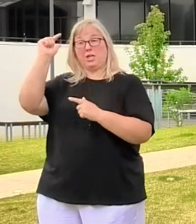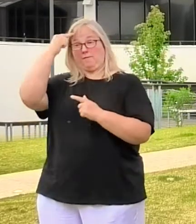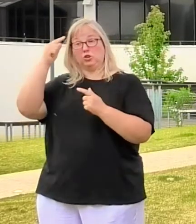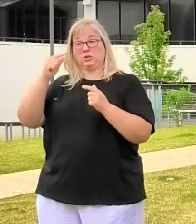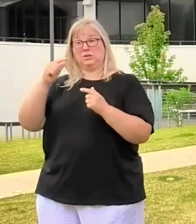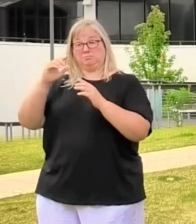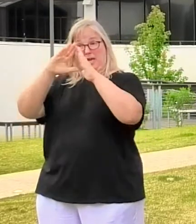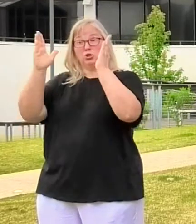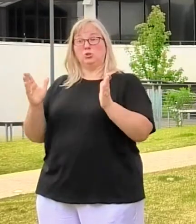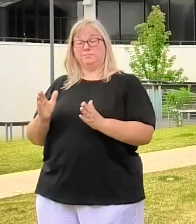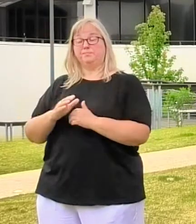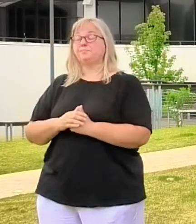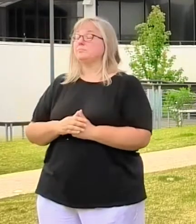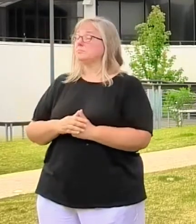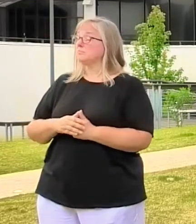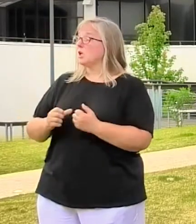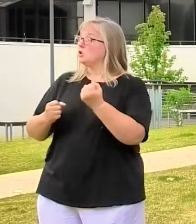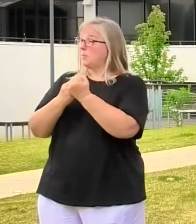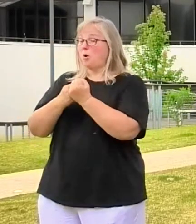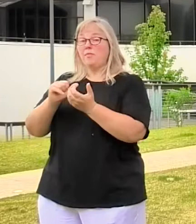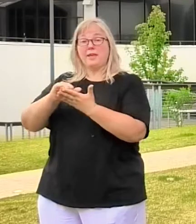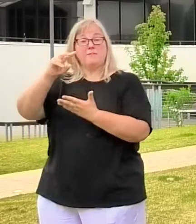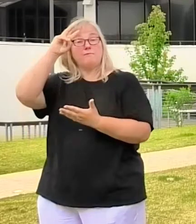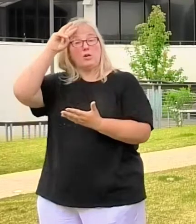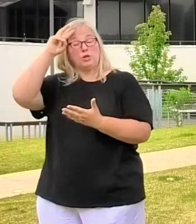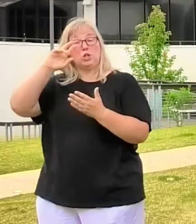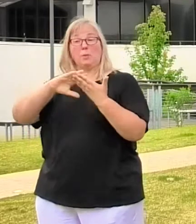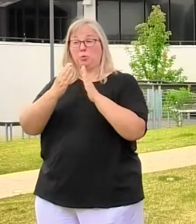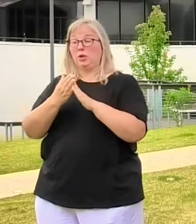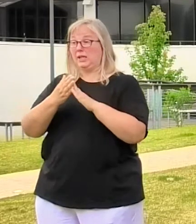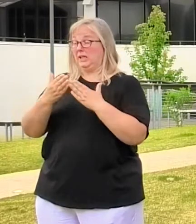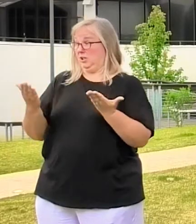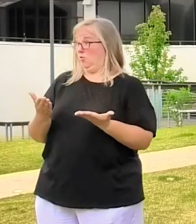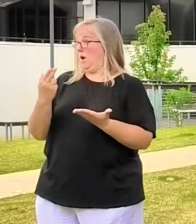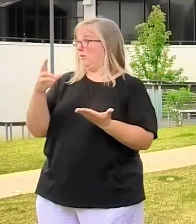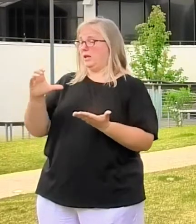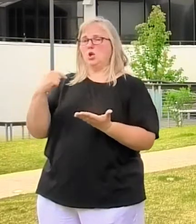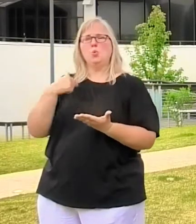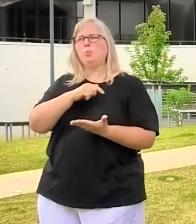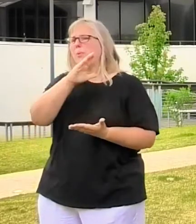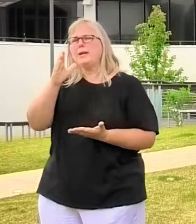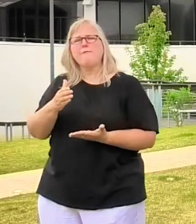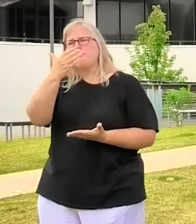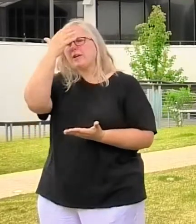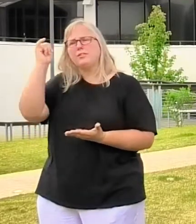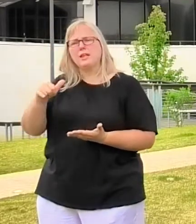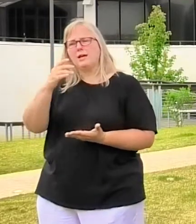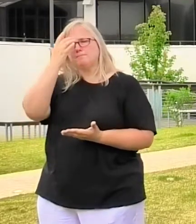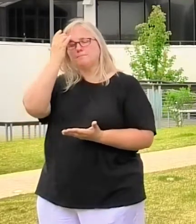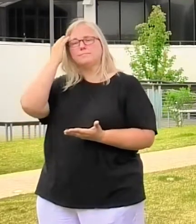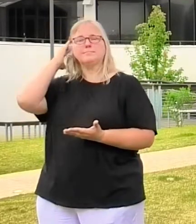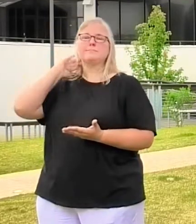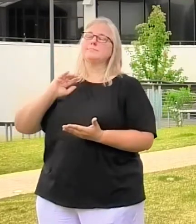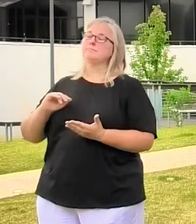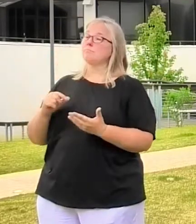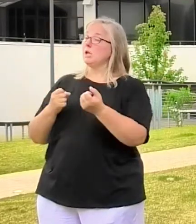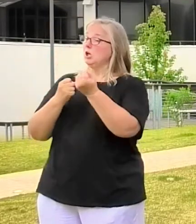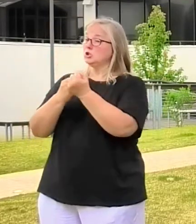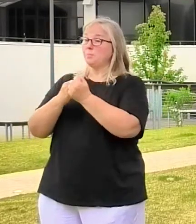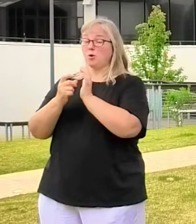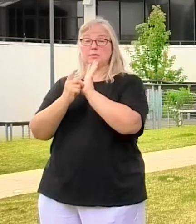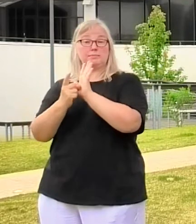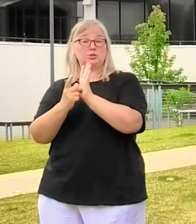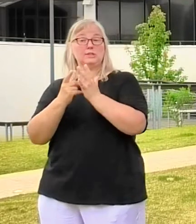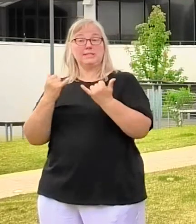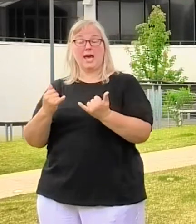Support that the veteran community of Howard County we will never forget. Support demonstrated today